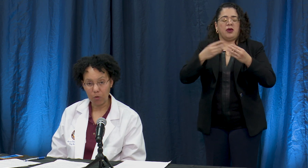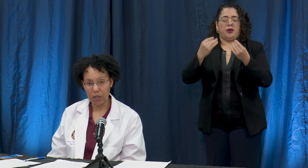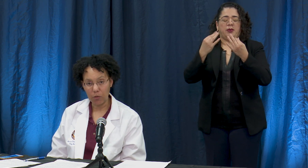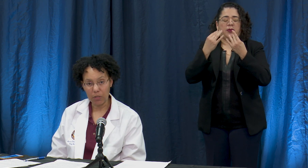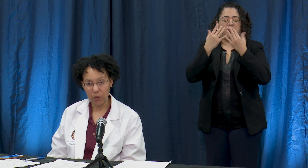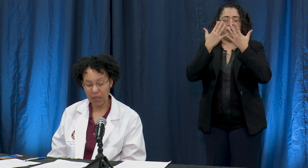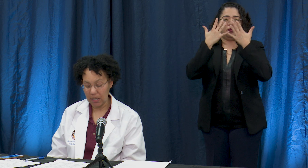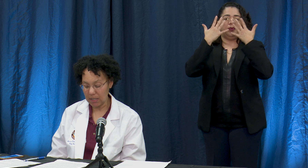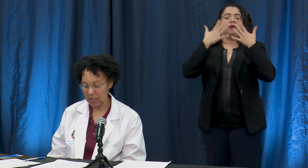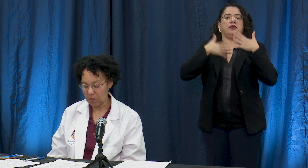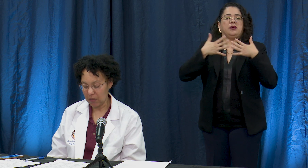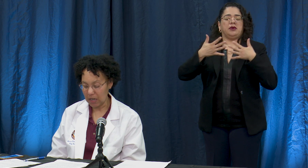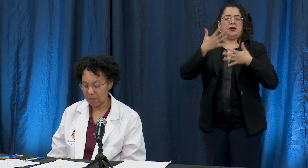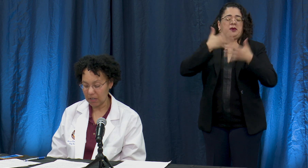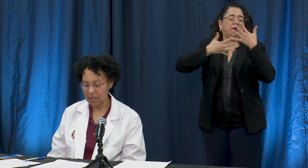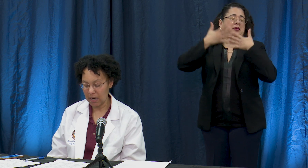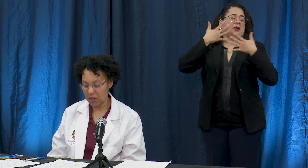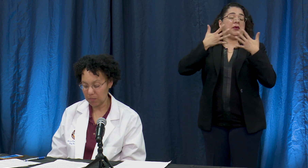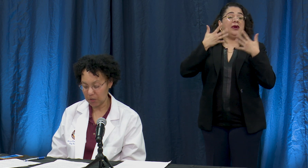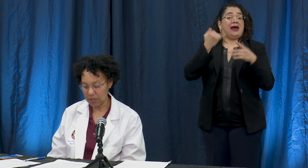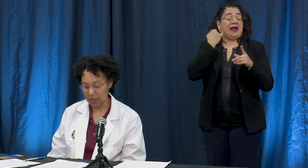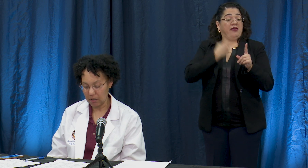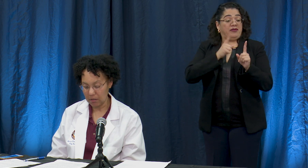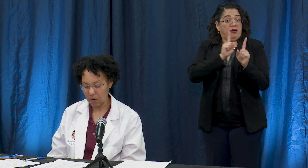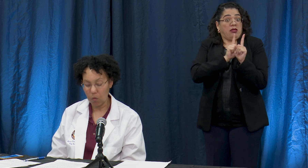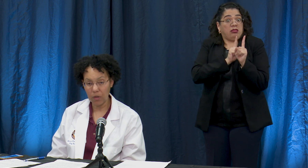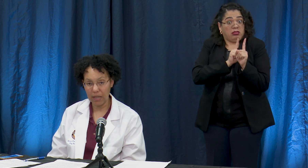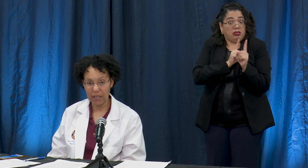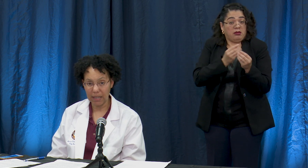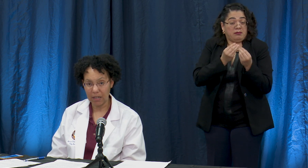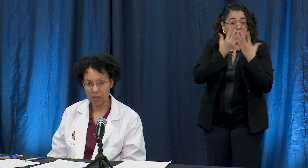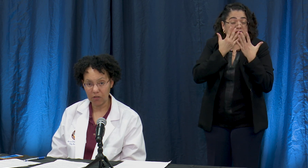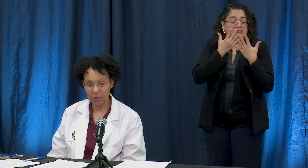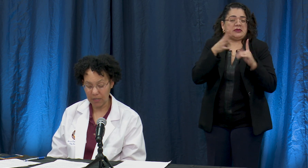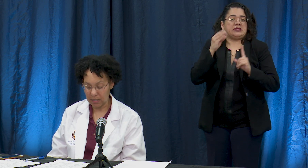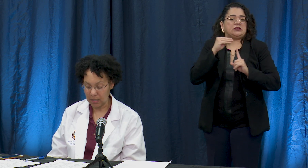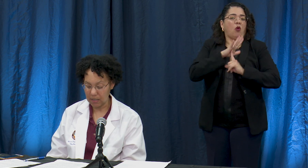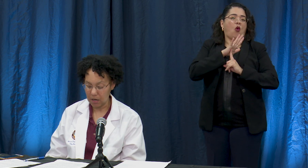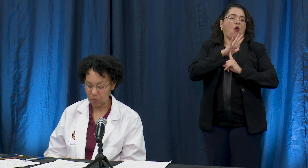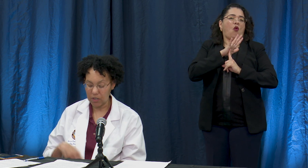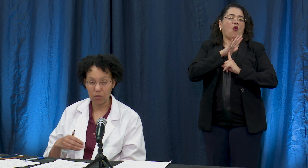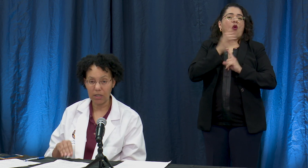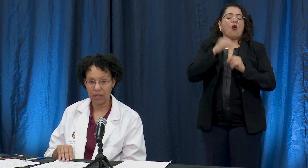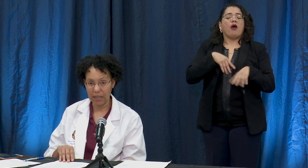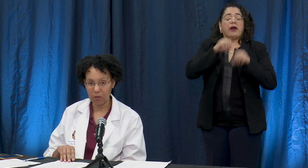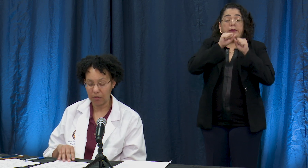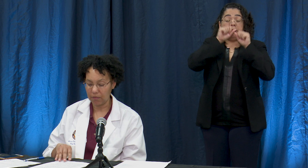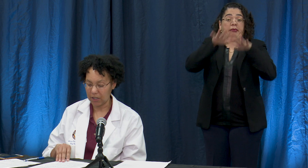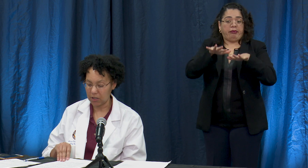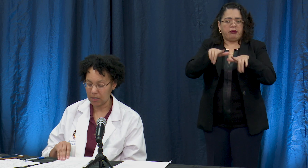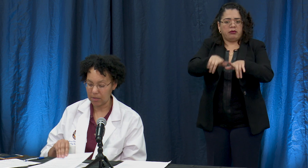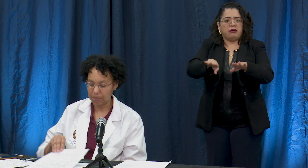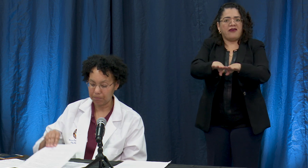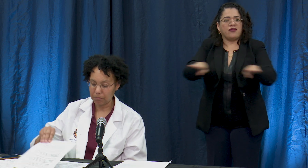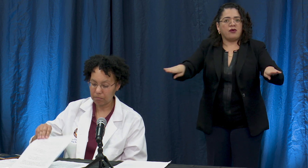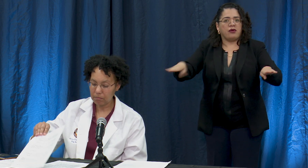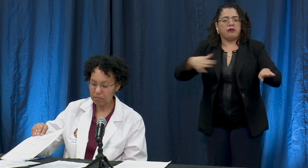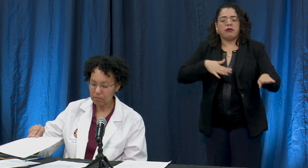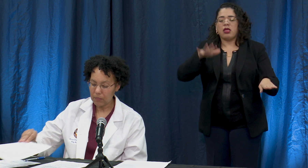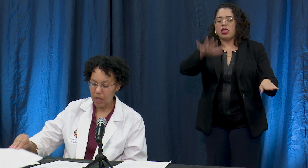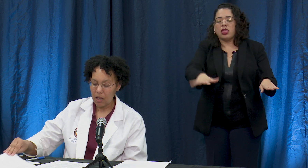from someone who is within 6 feet of a contagious person, or they can land on surfaces, resulting in later infections.